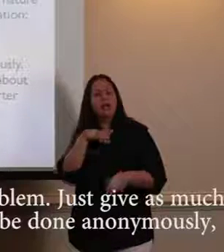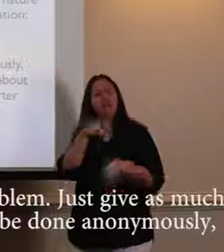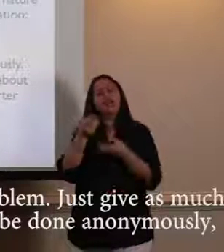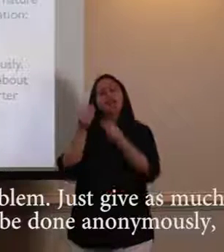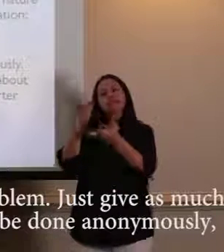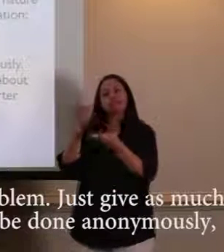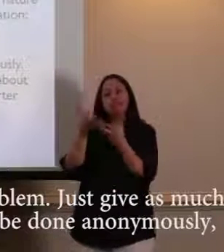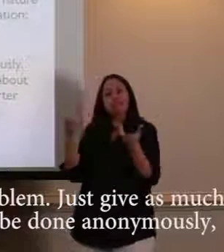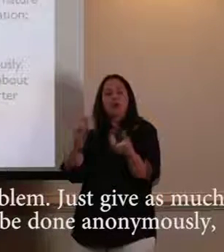have.